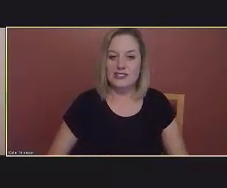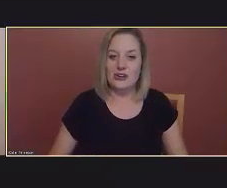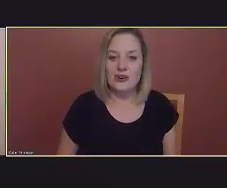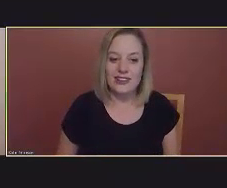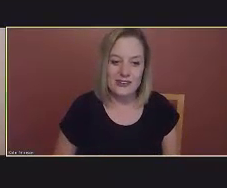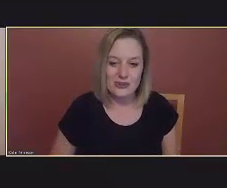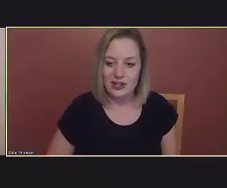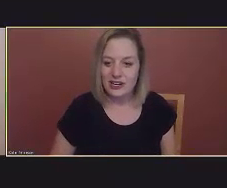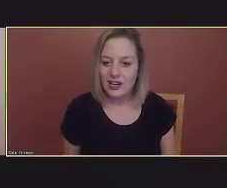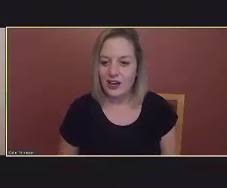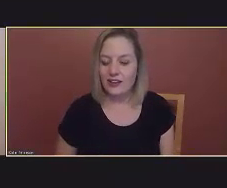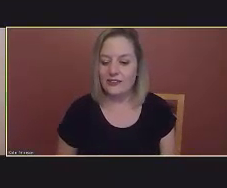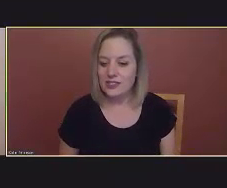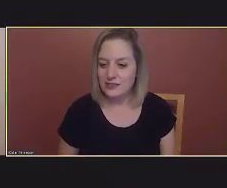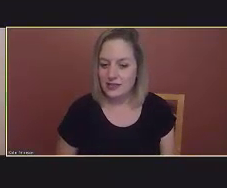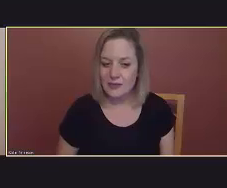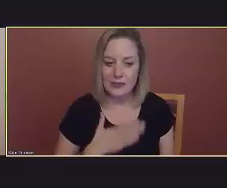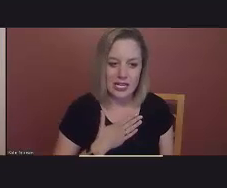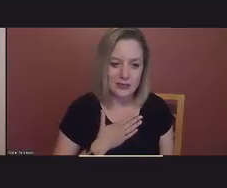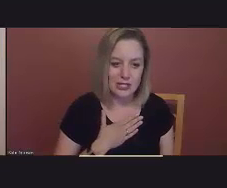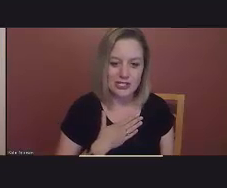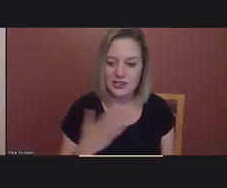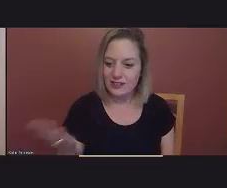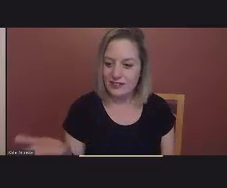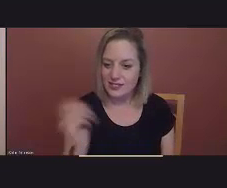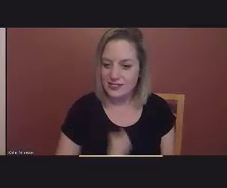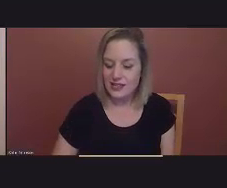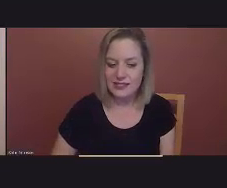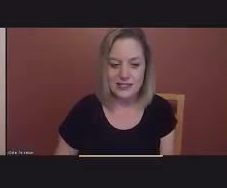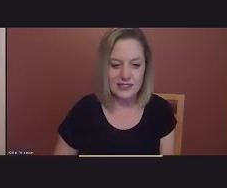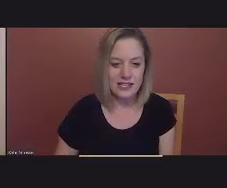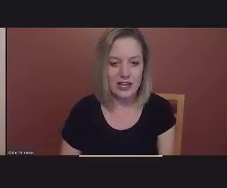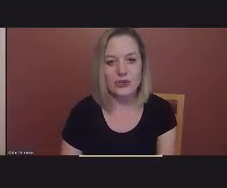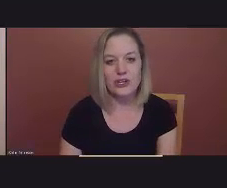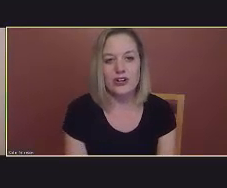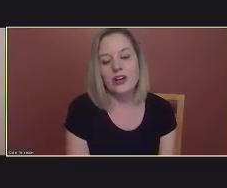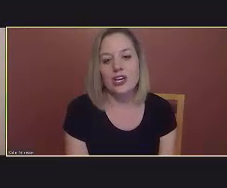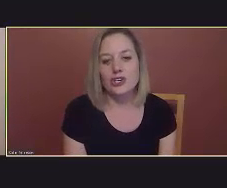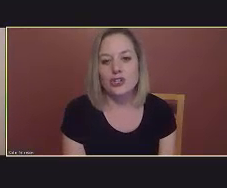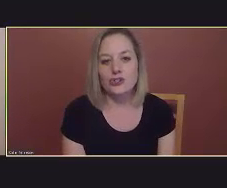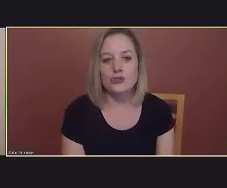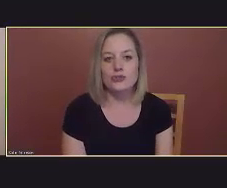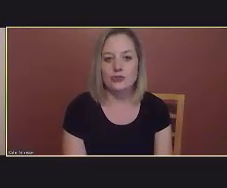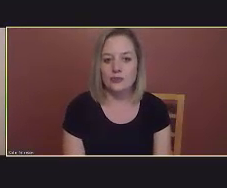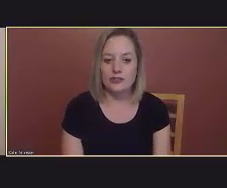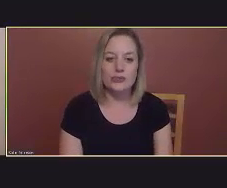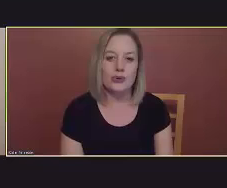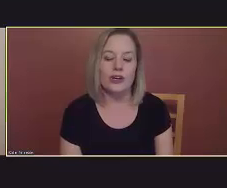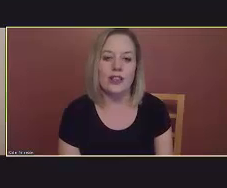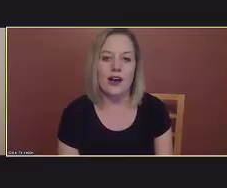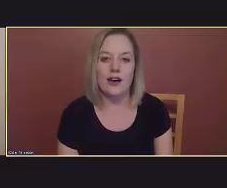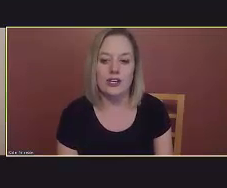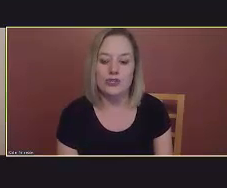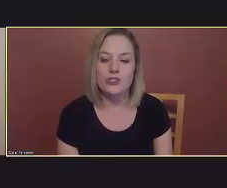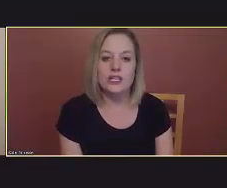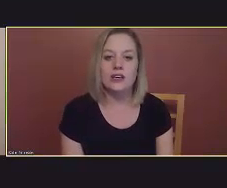Okay, so hello everyone. I'm Katie Peterson and this is Lance Sigdestad. We are here to do a brief